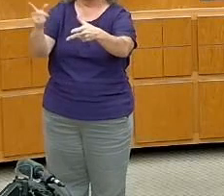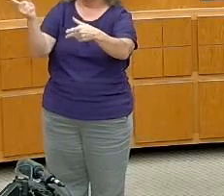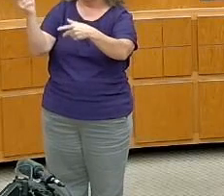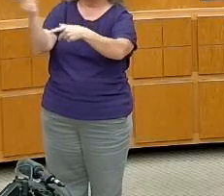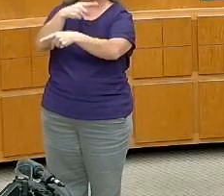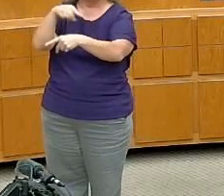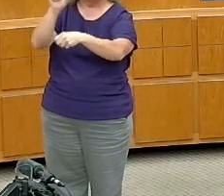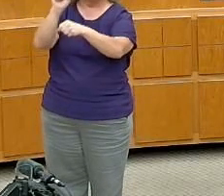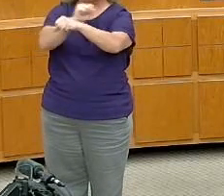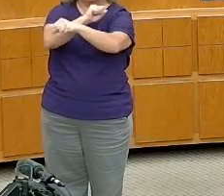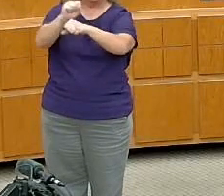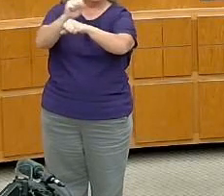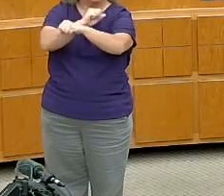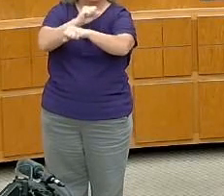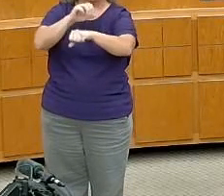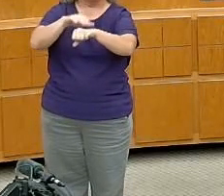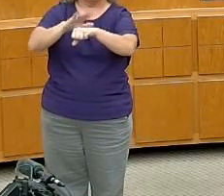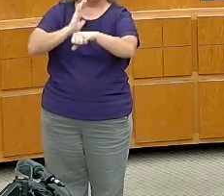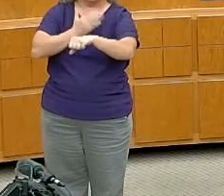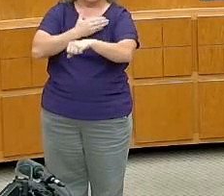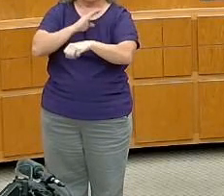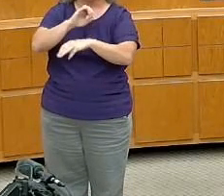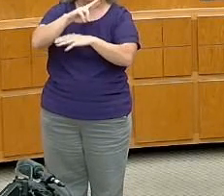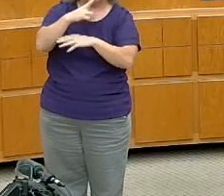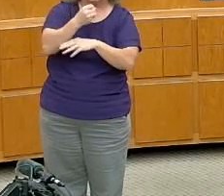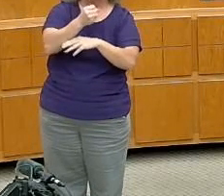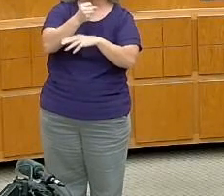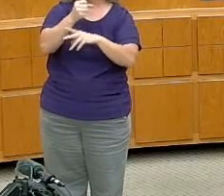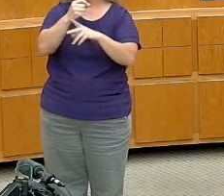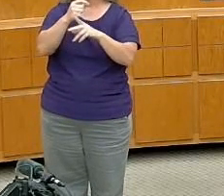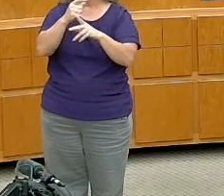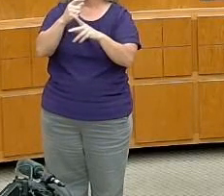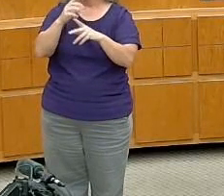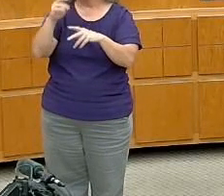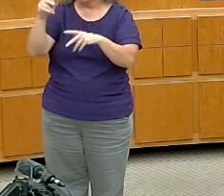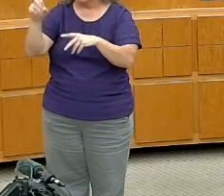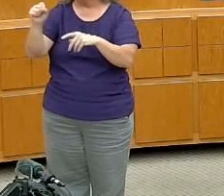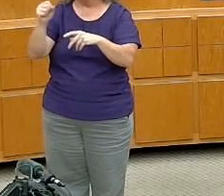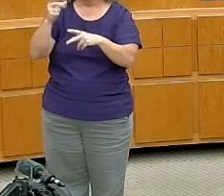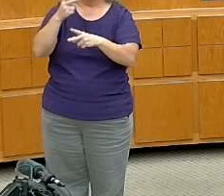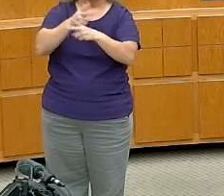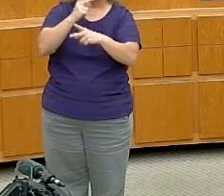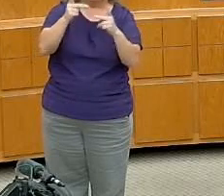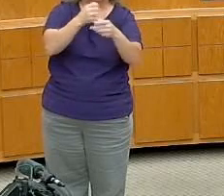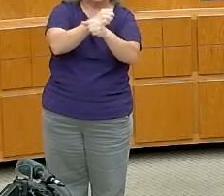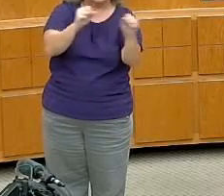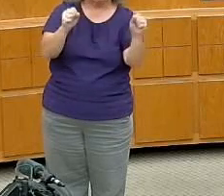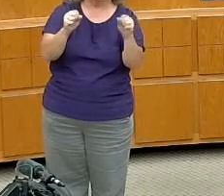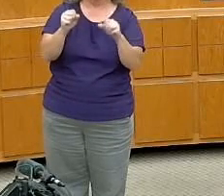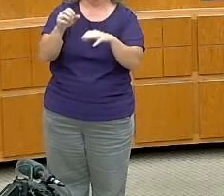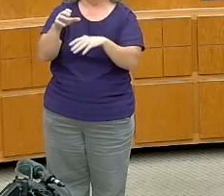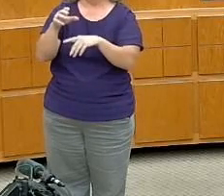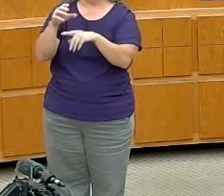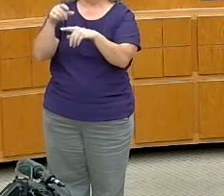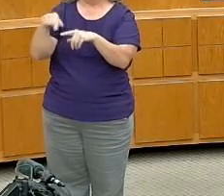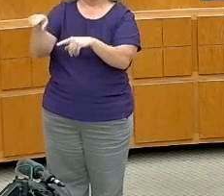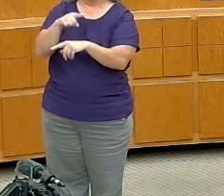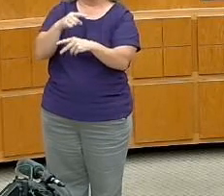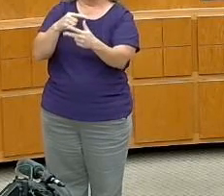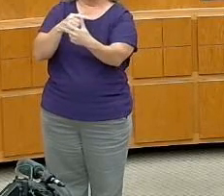out at our coastal parks and beaches to help keep everybody safe, determined that it was in the best interest of